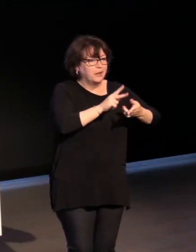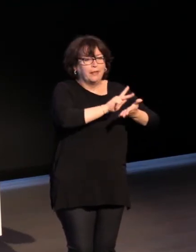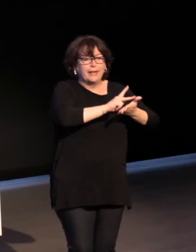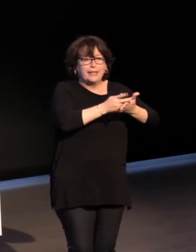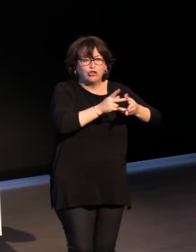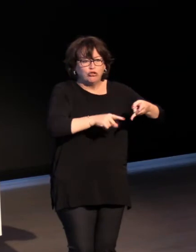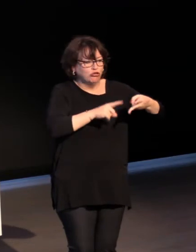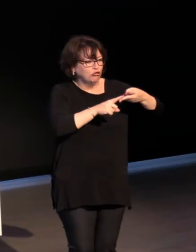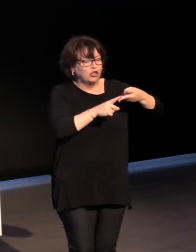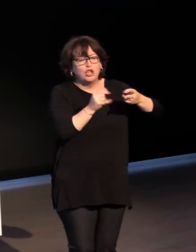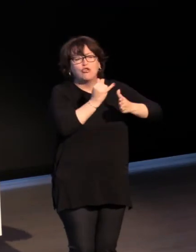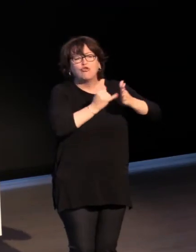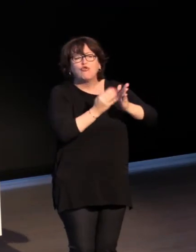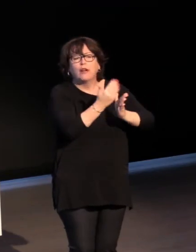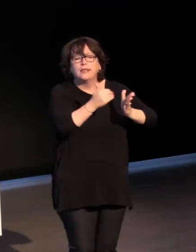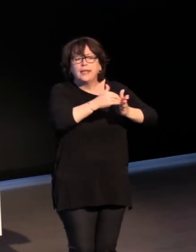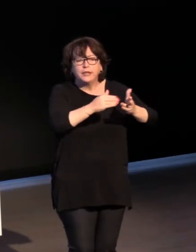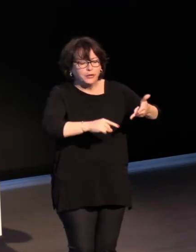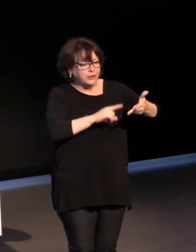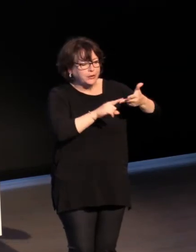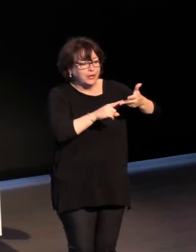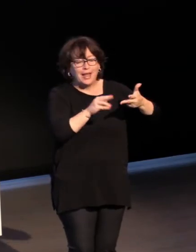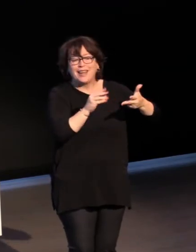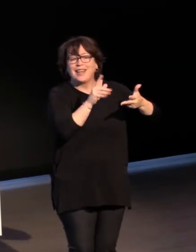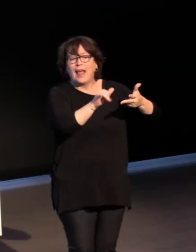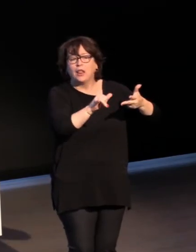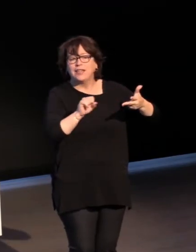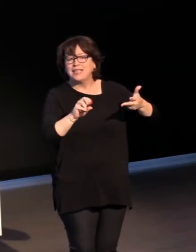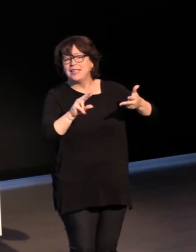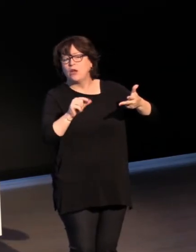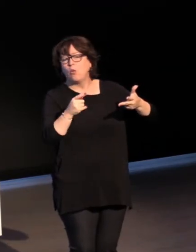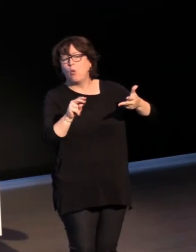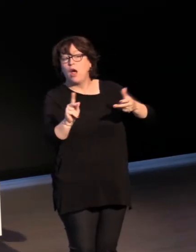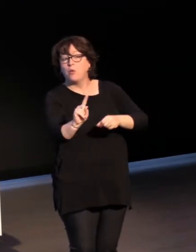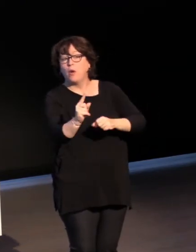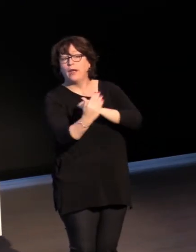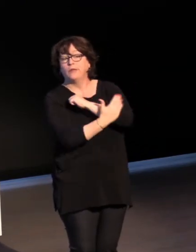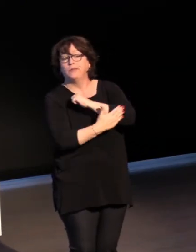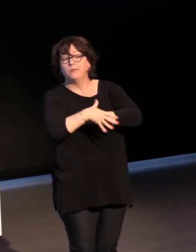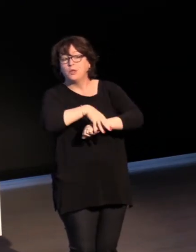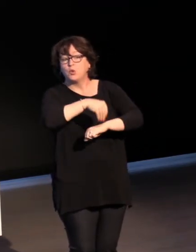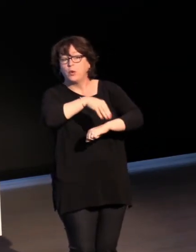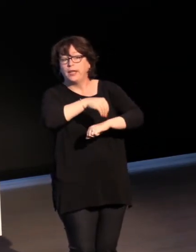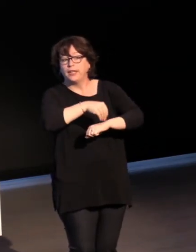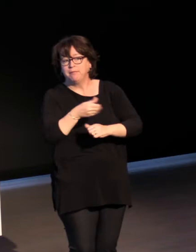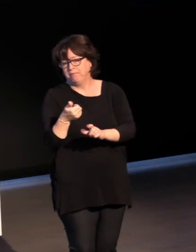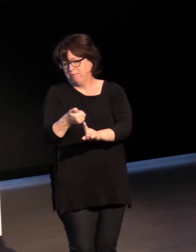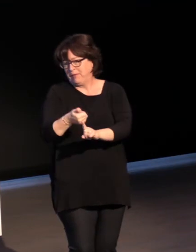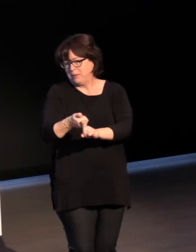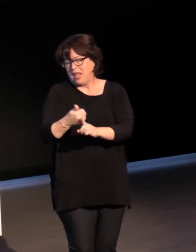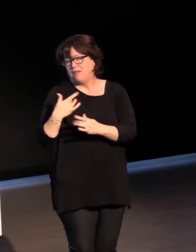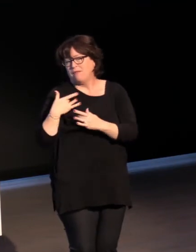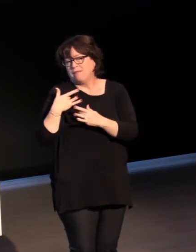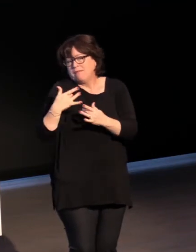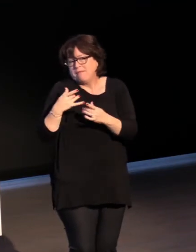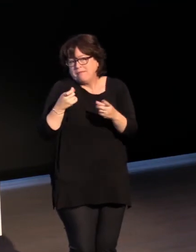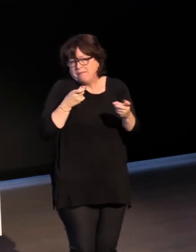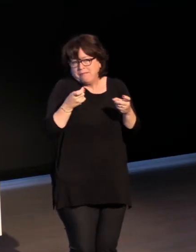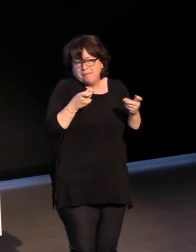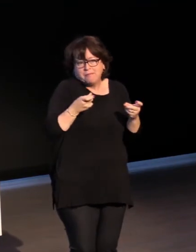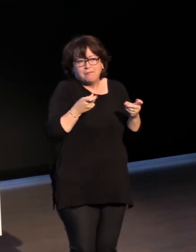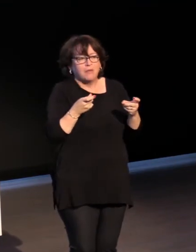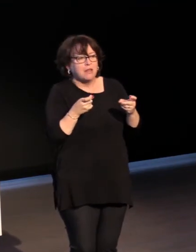Center, Stamps Gallery, and Gallery SE Konst in Sweden. Jason occasionally curates and